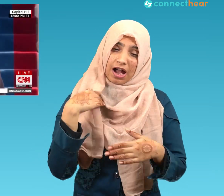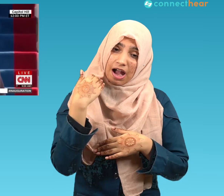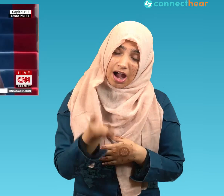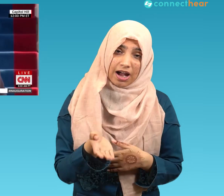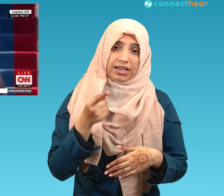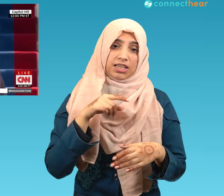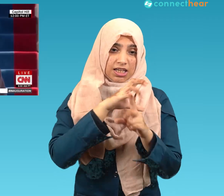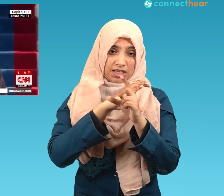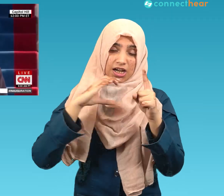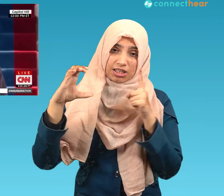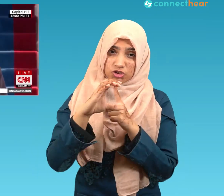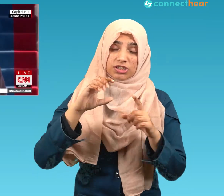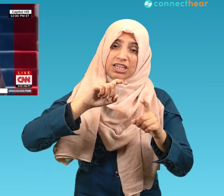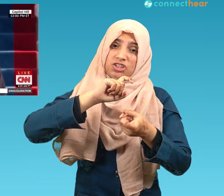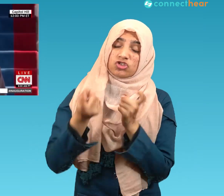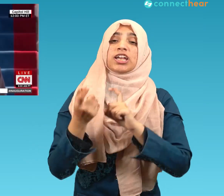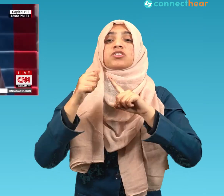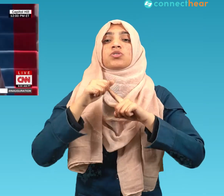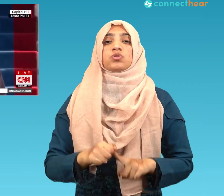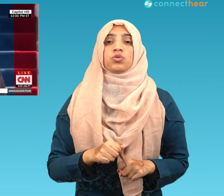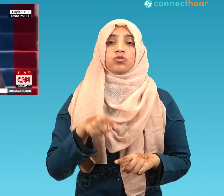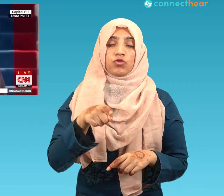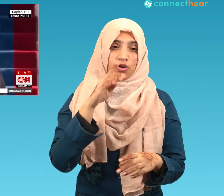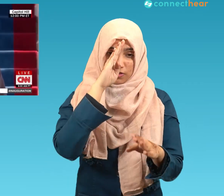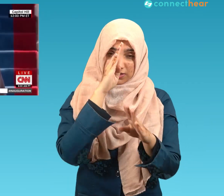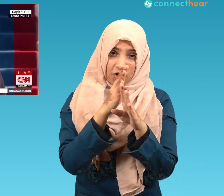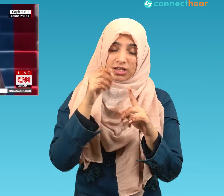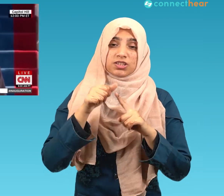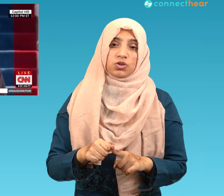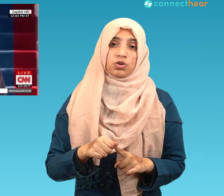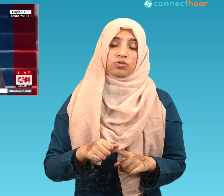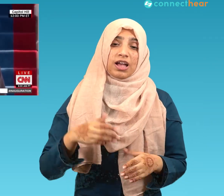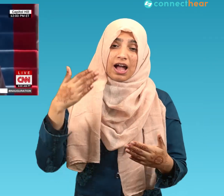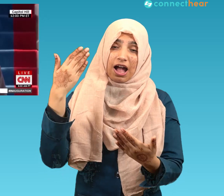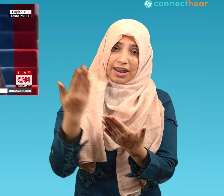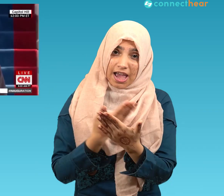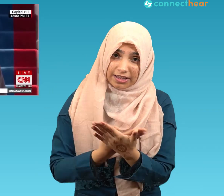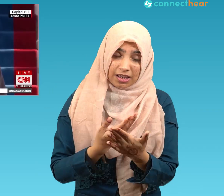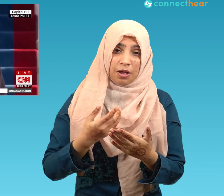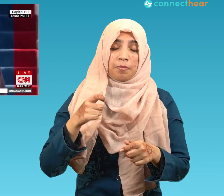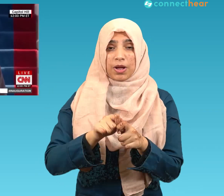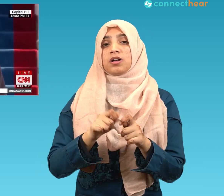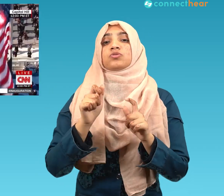in which facts themselves are manipulated and even manufactured.